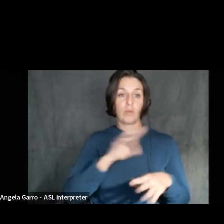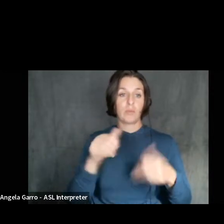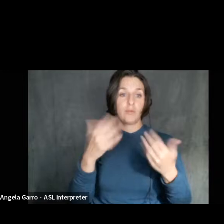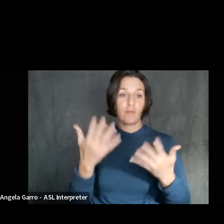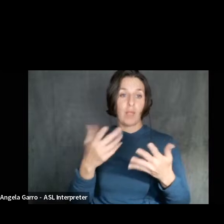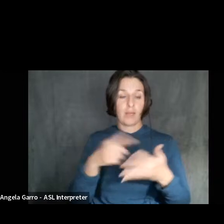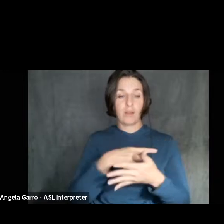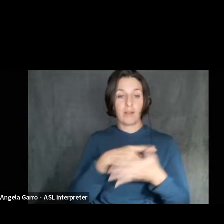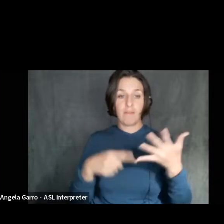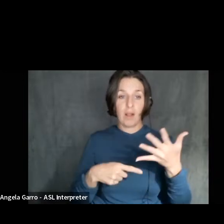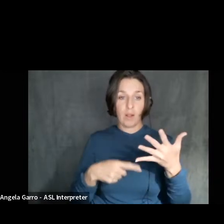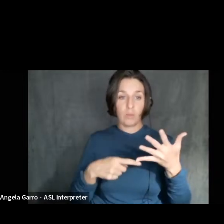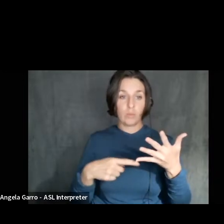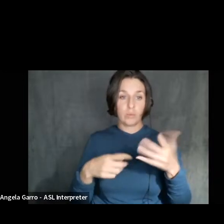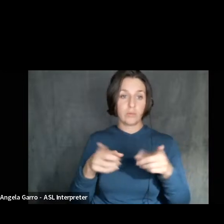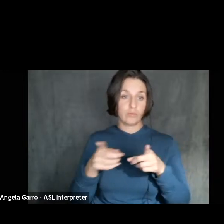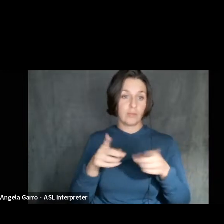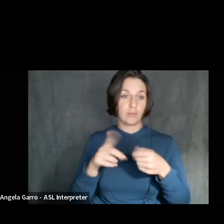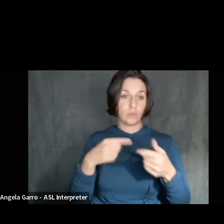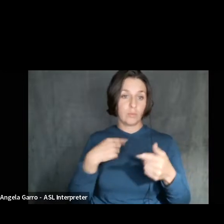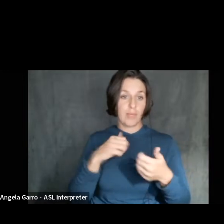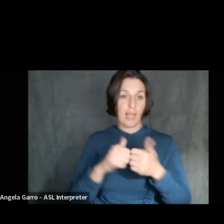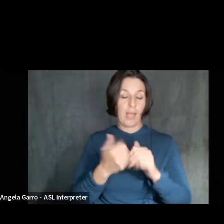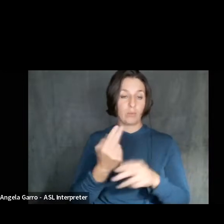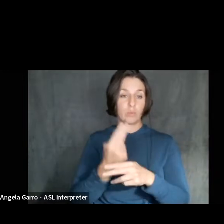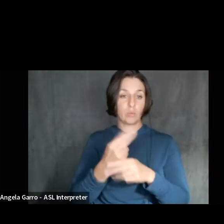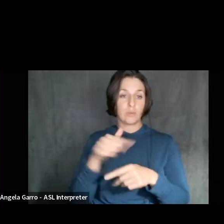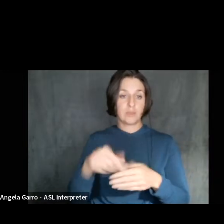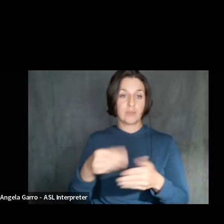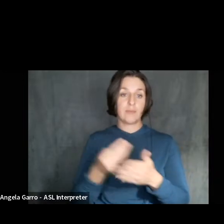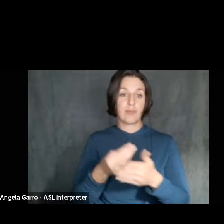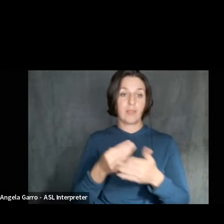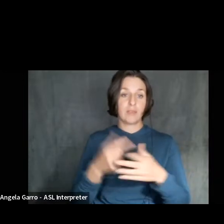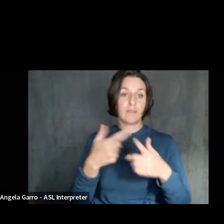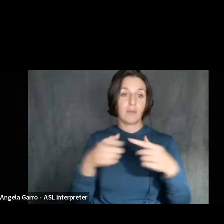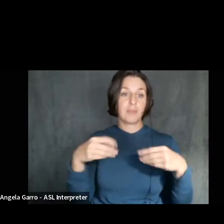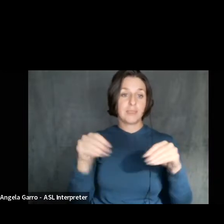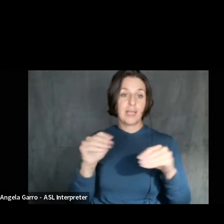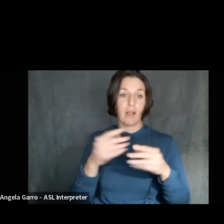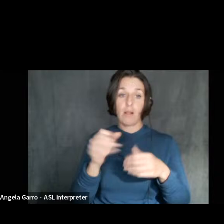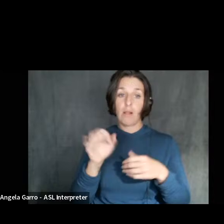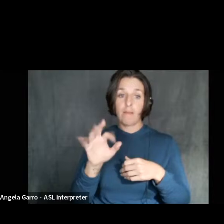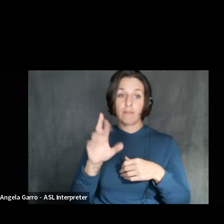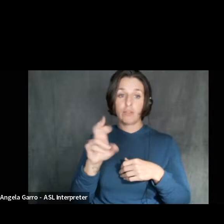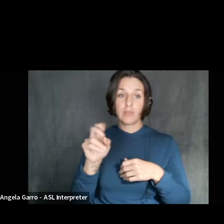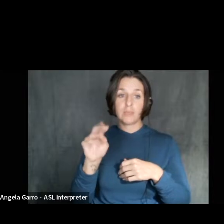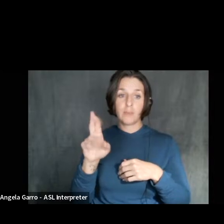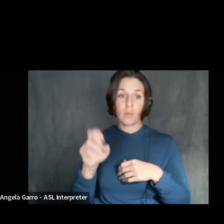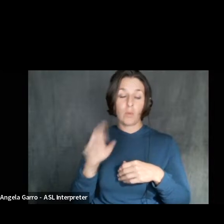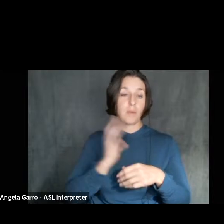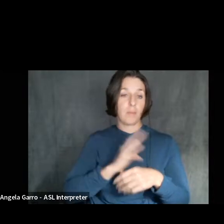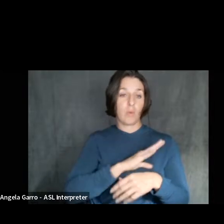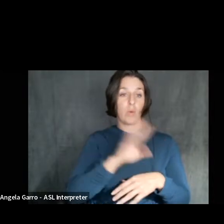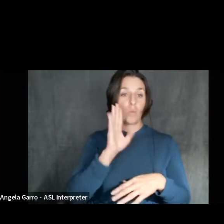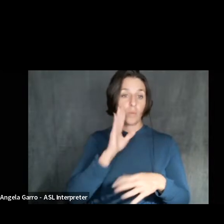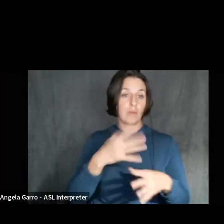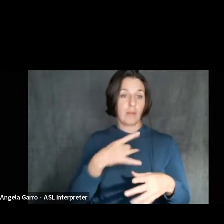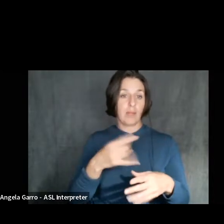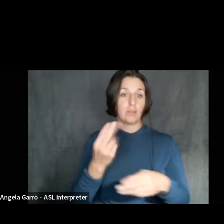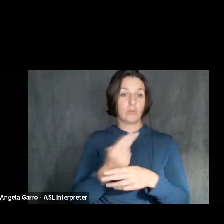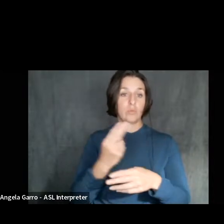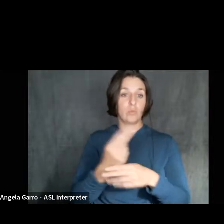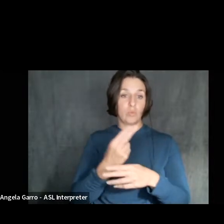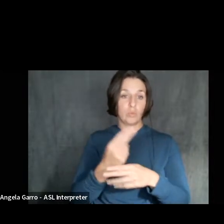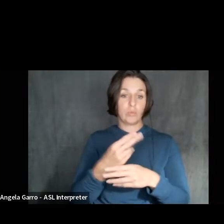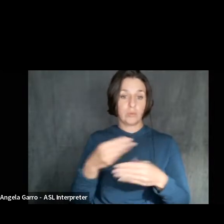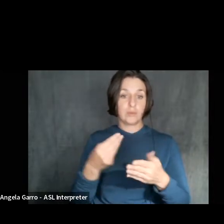following directives to me on how to utilize the proceeds from the sale of Crestmore. The board would like to utilize the proceeds